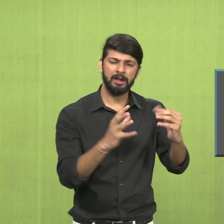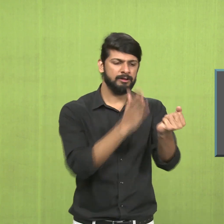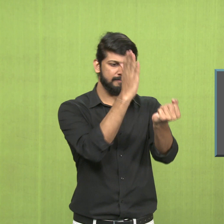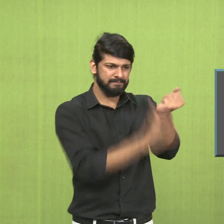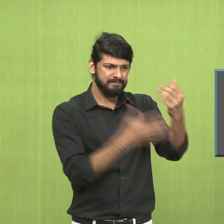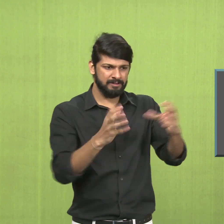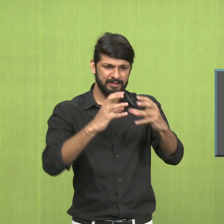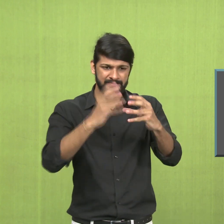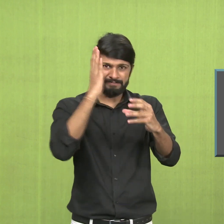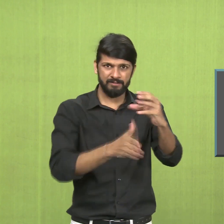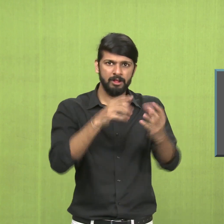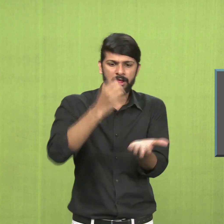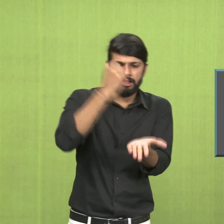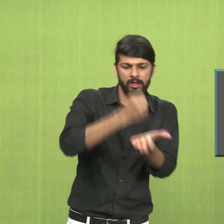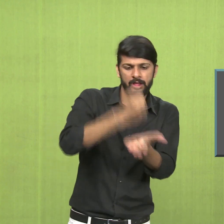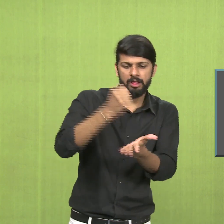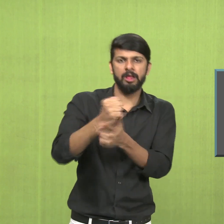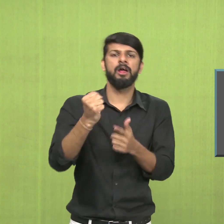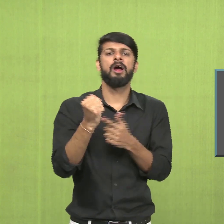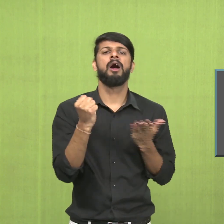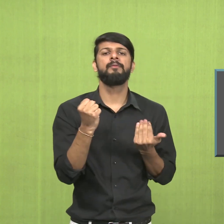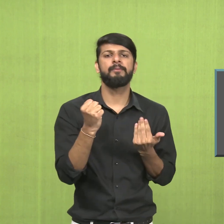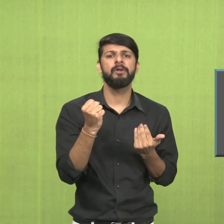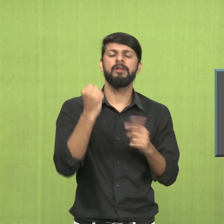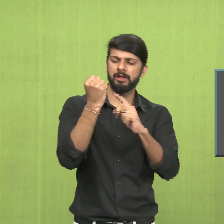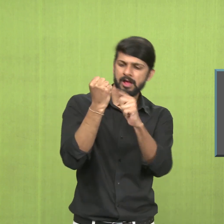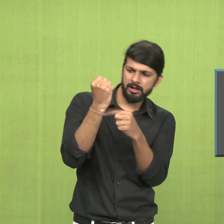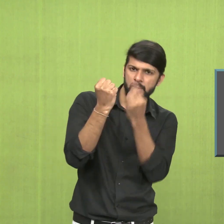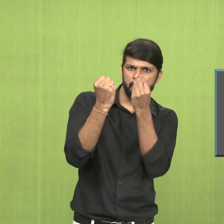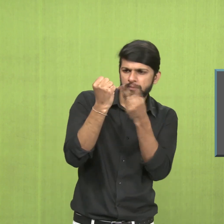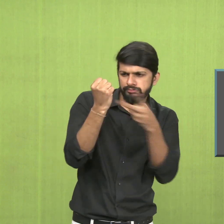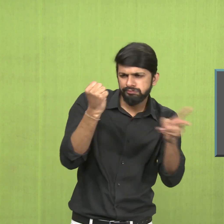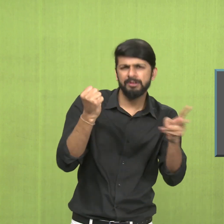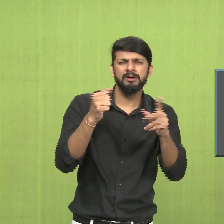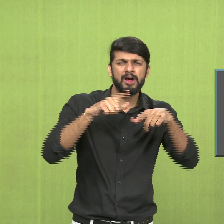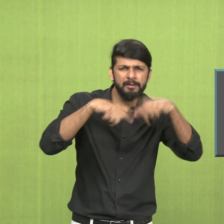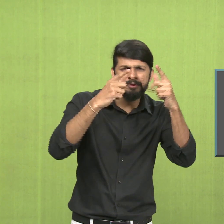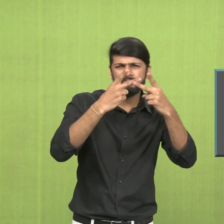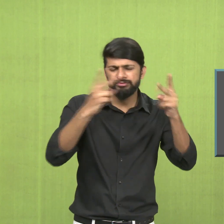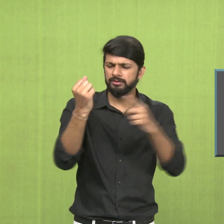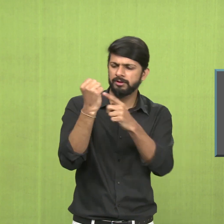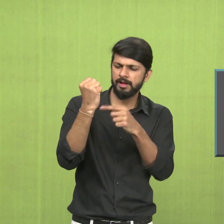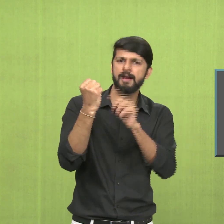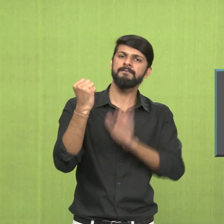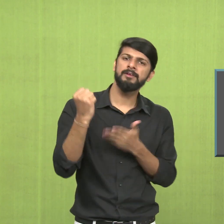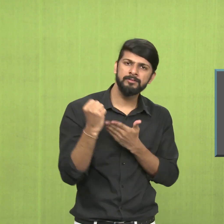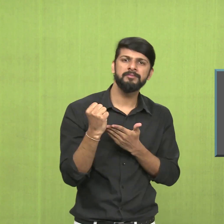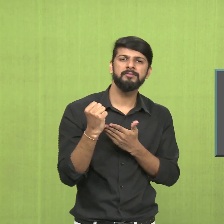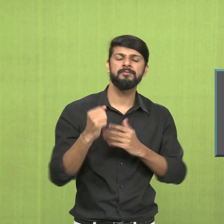root which without boiling in the raw form can be cut and made into a block by